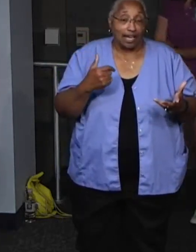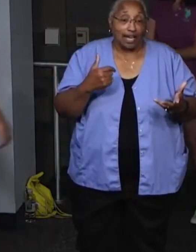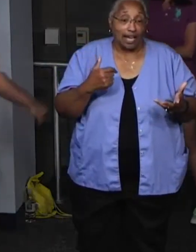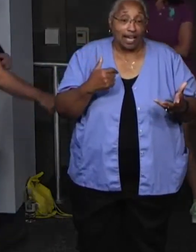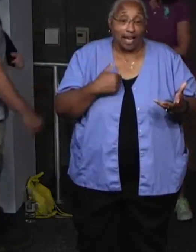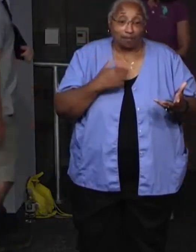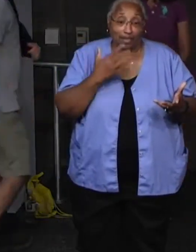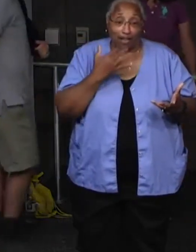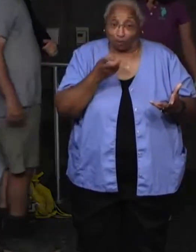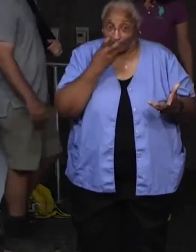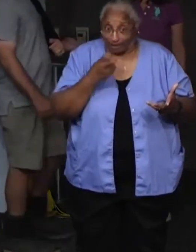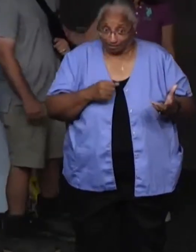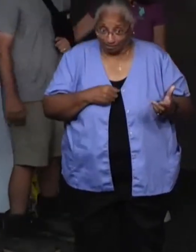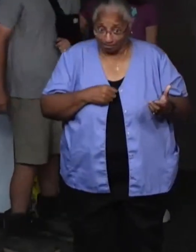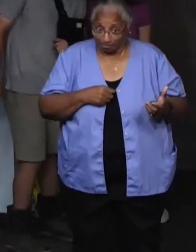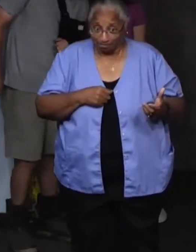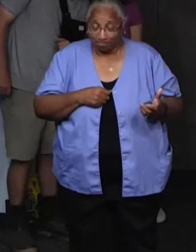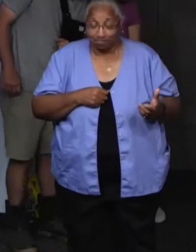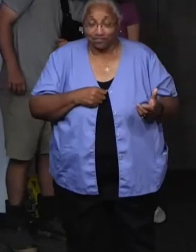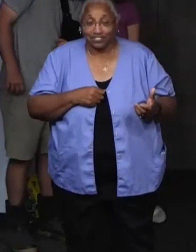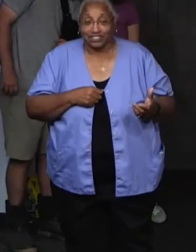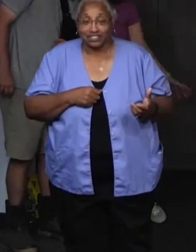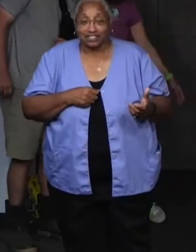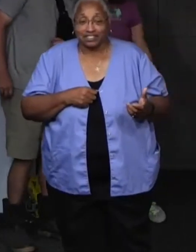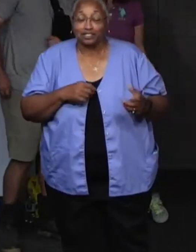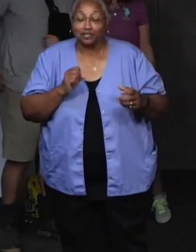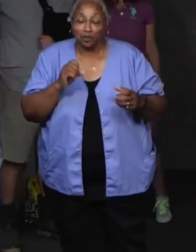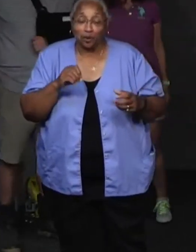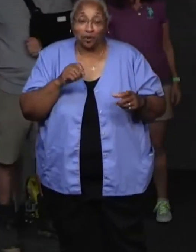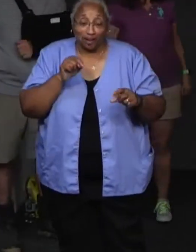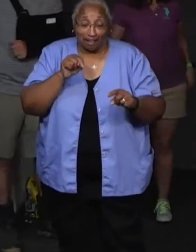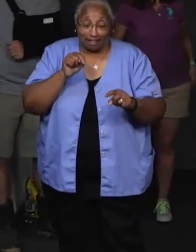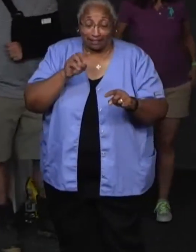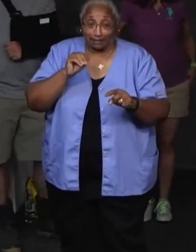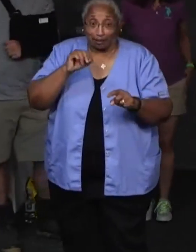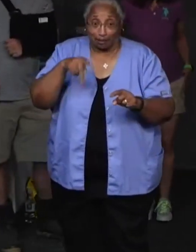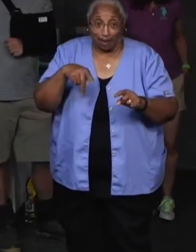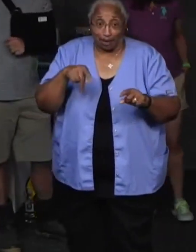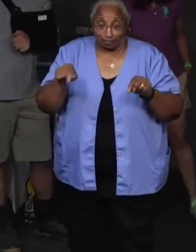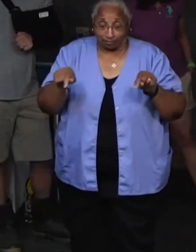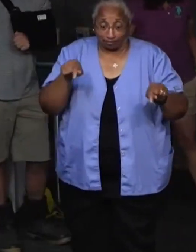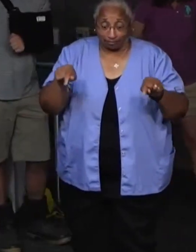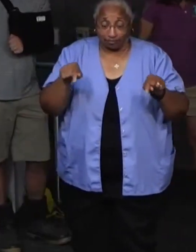deficiency. So, but it is color-coded rather.